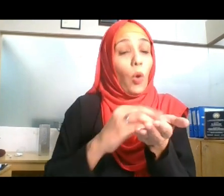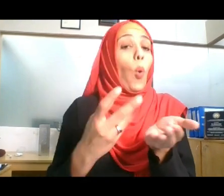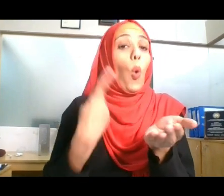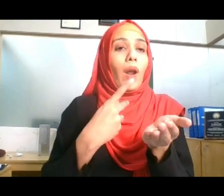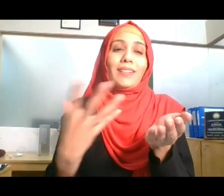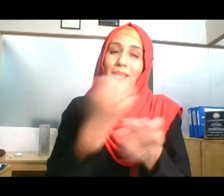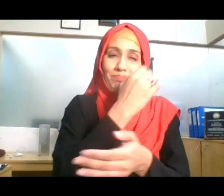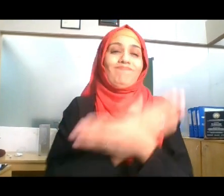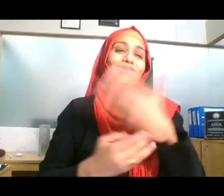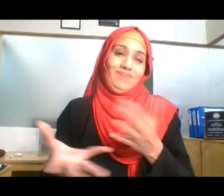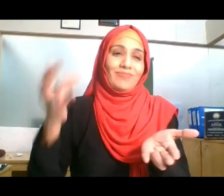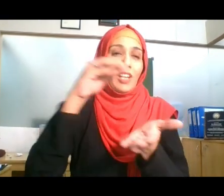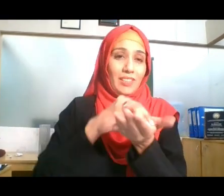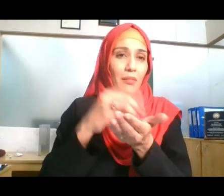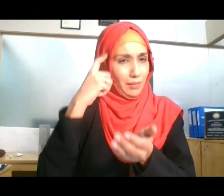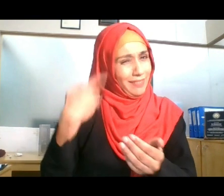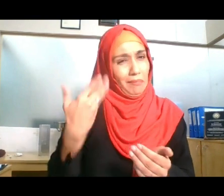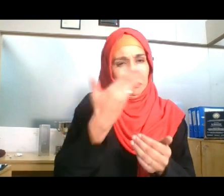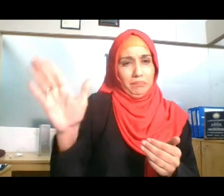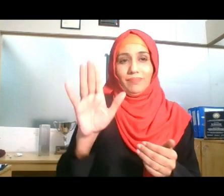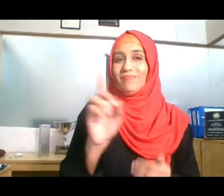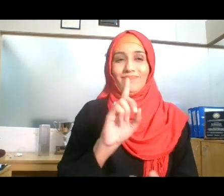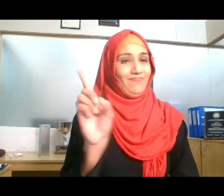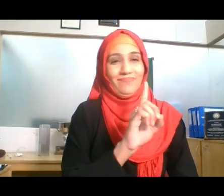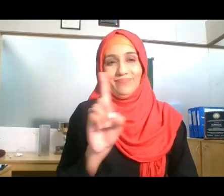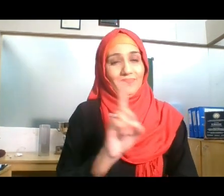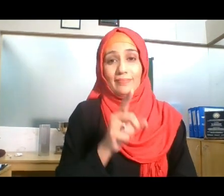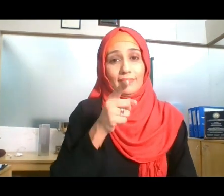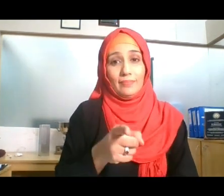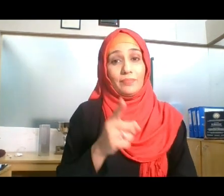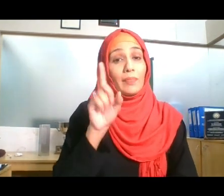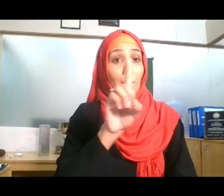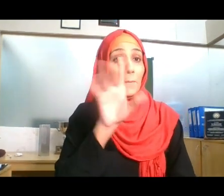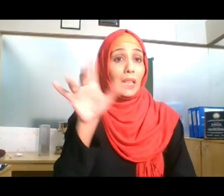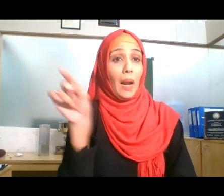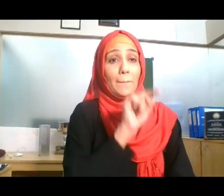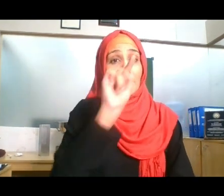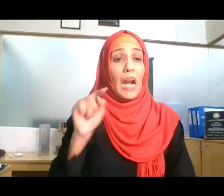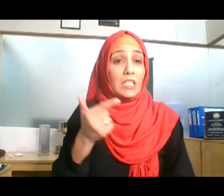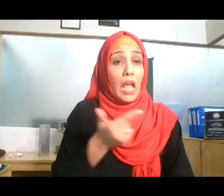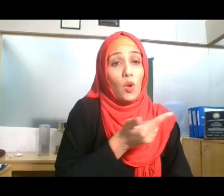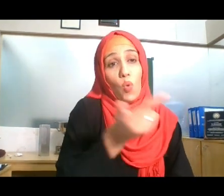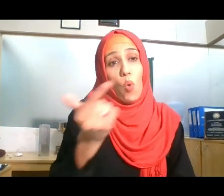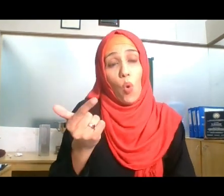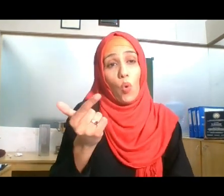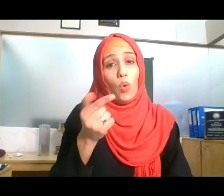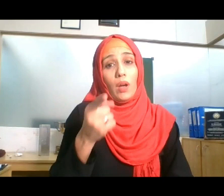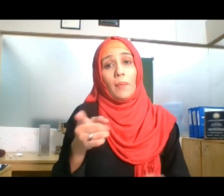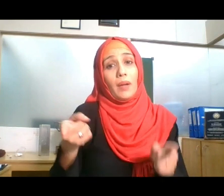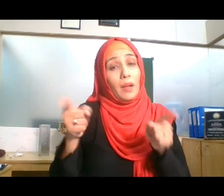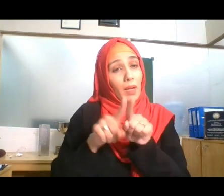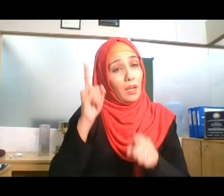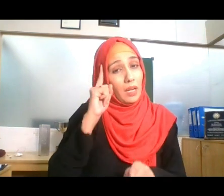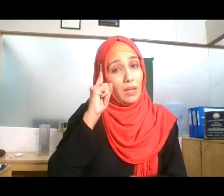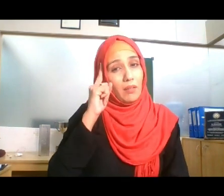Of course, how can we exclude people with disabilities, which is 15% according to different